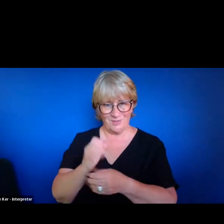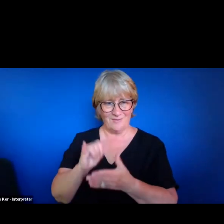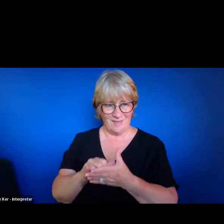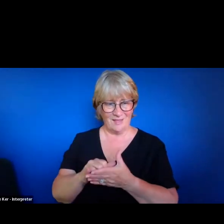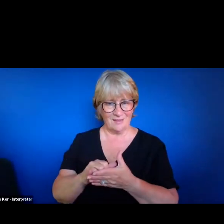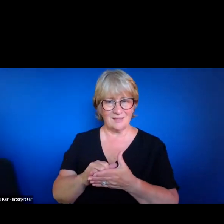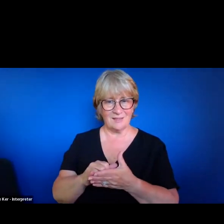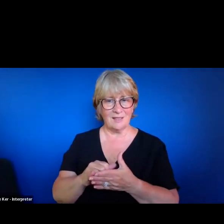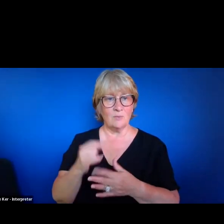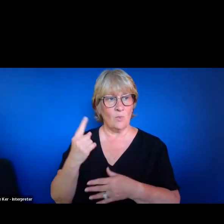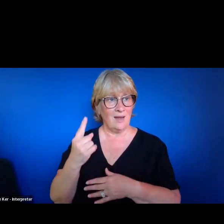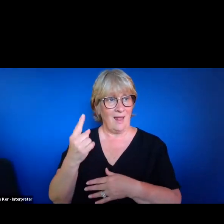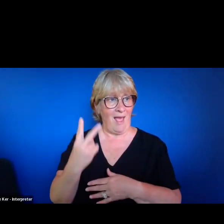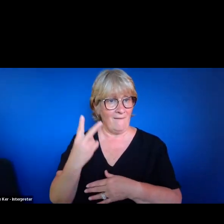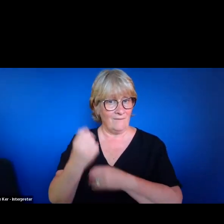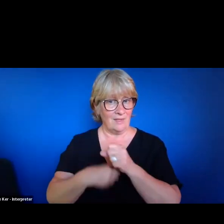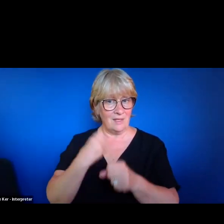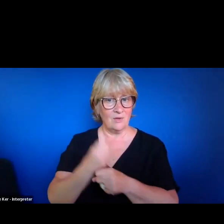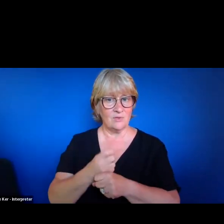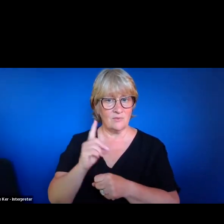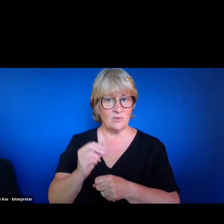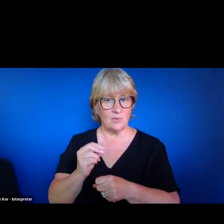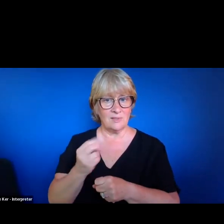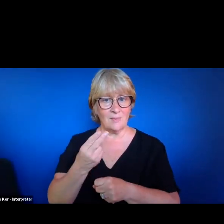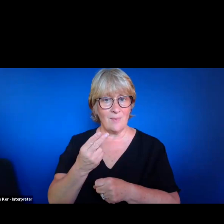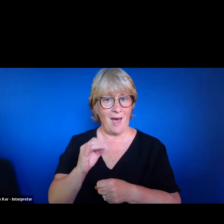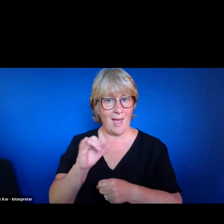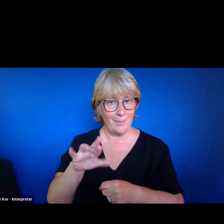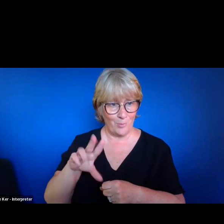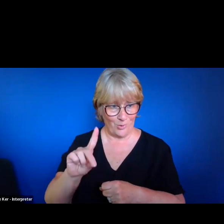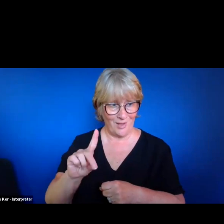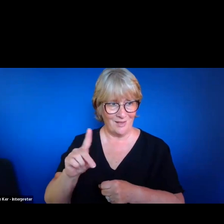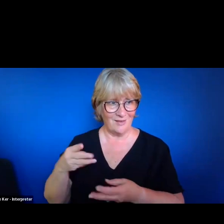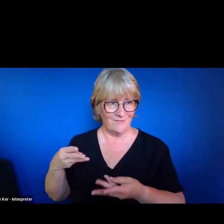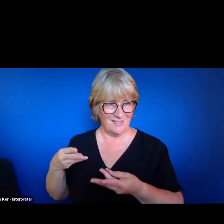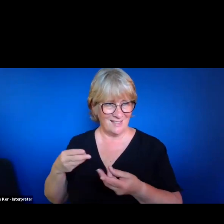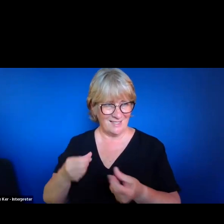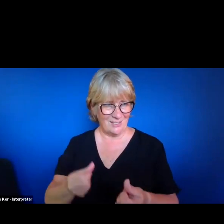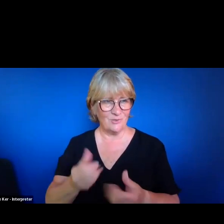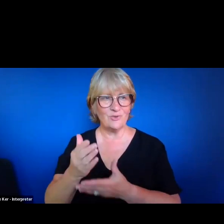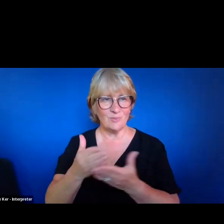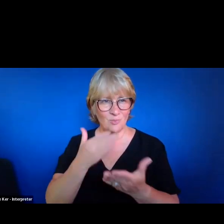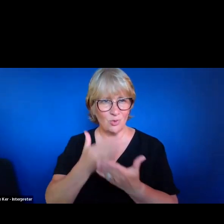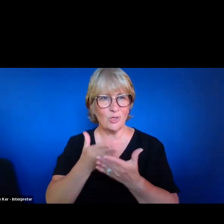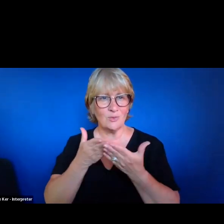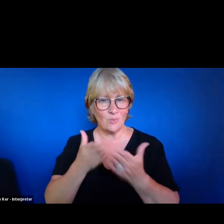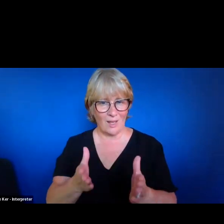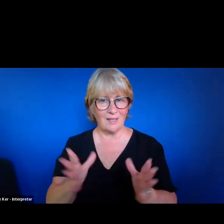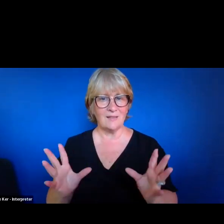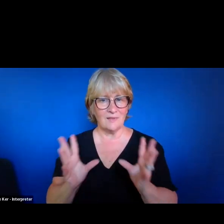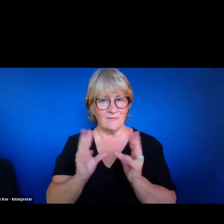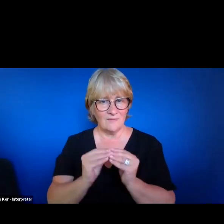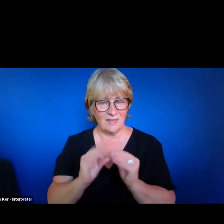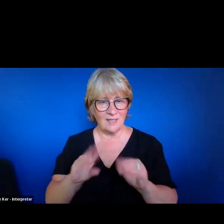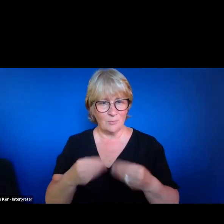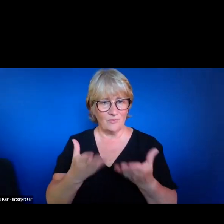year and a half of doing some hybrid facilitation, there are good ways of convening and